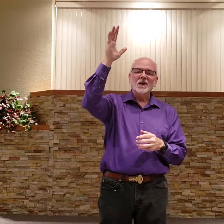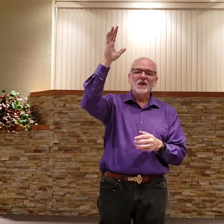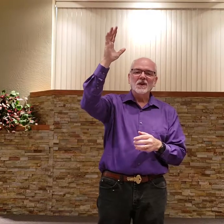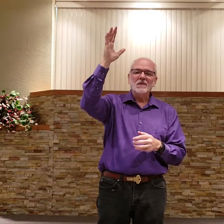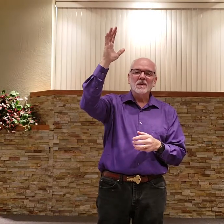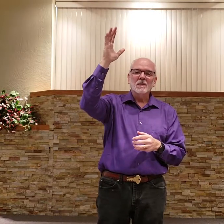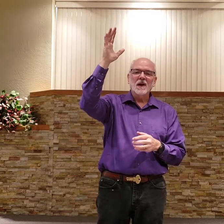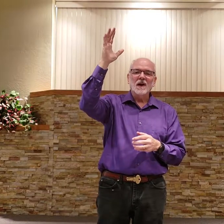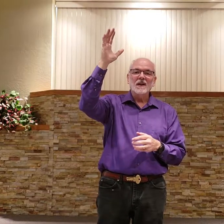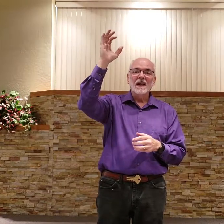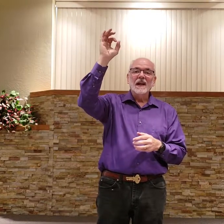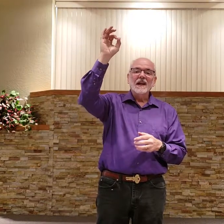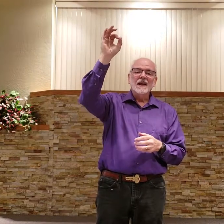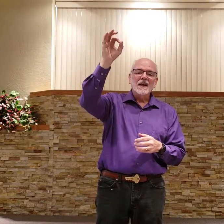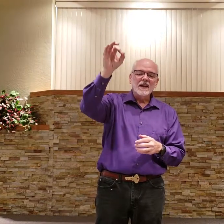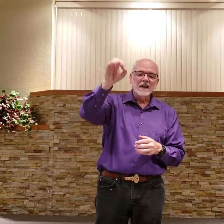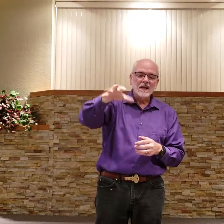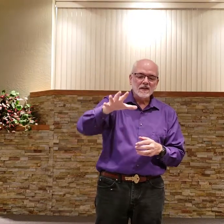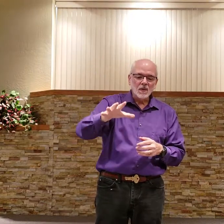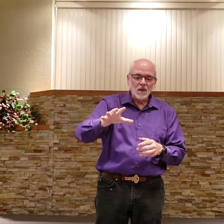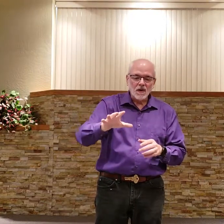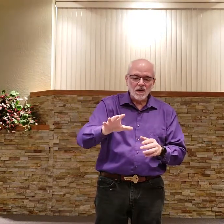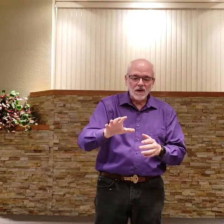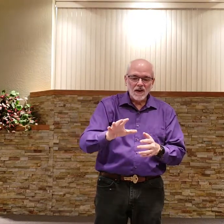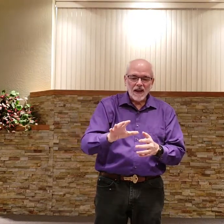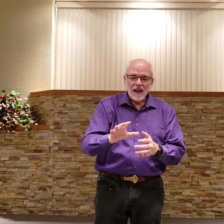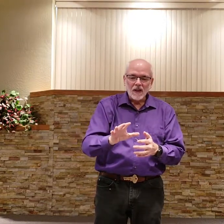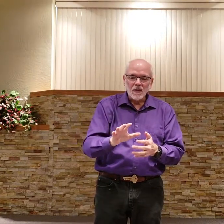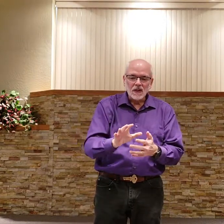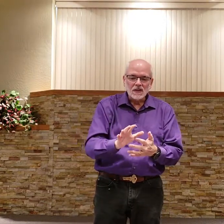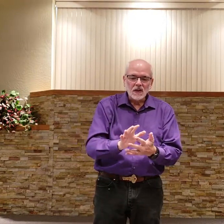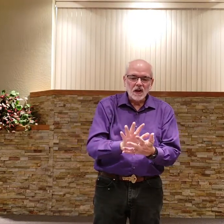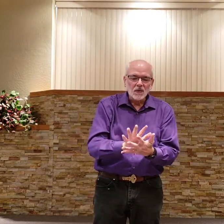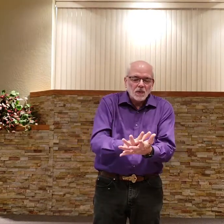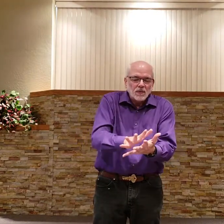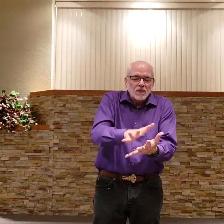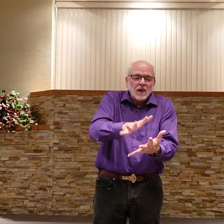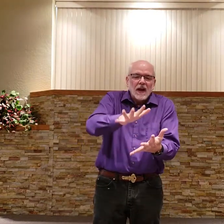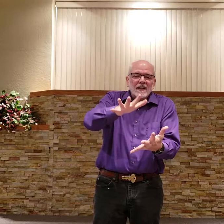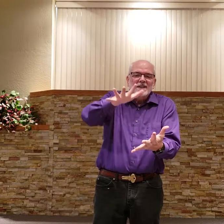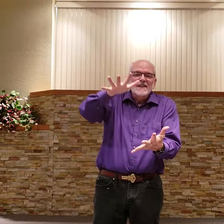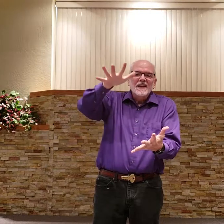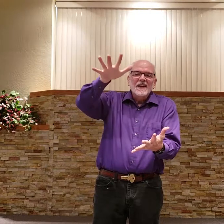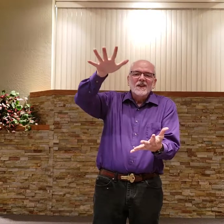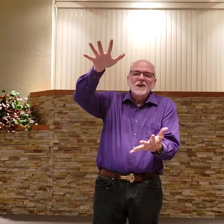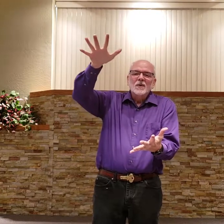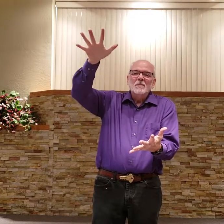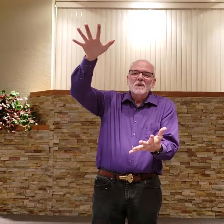the pond. It hits the water, and the sun reflects the